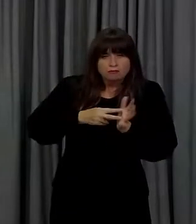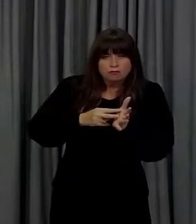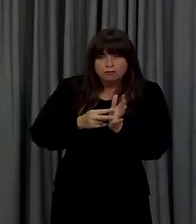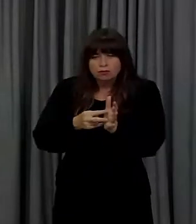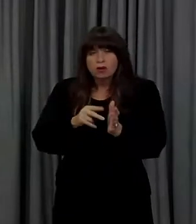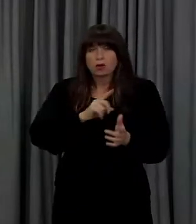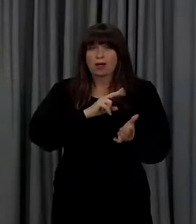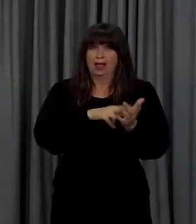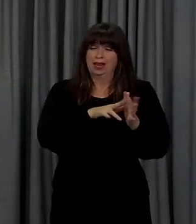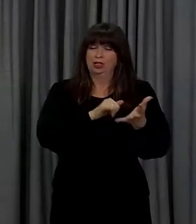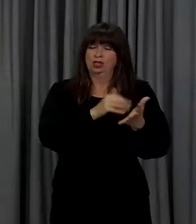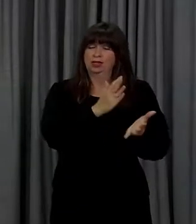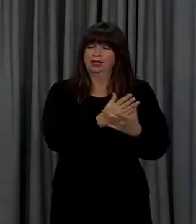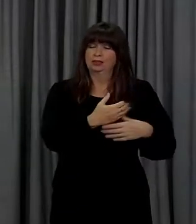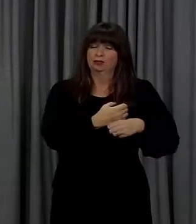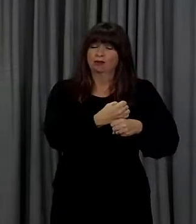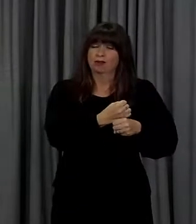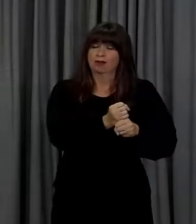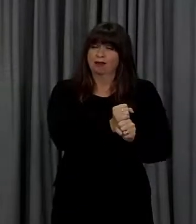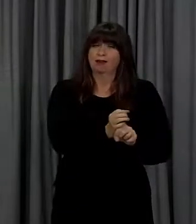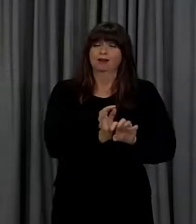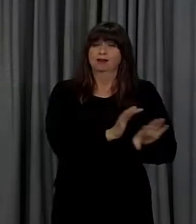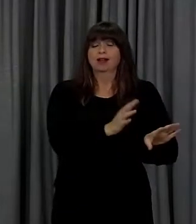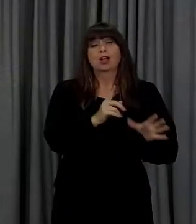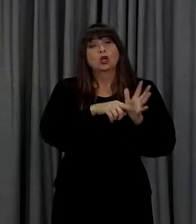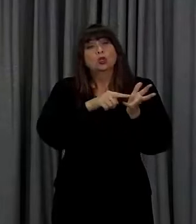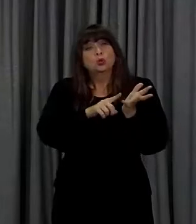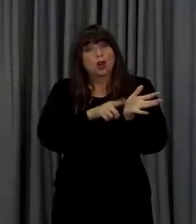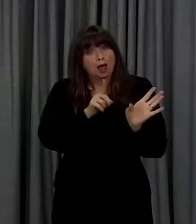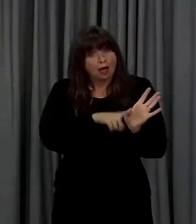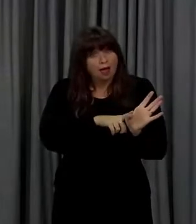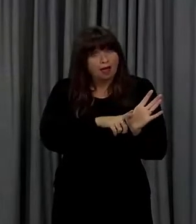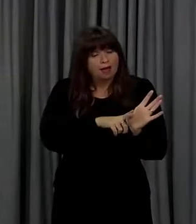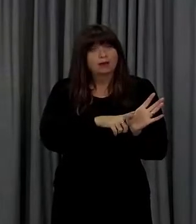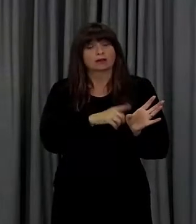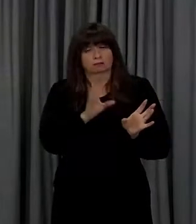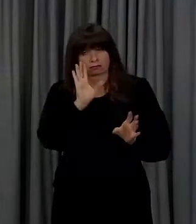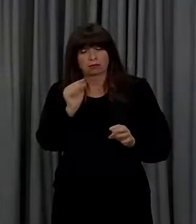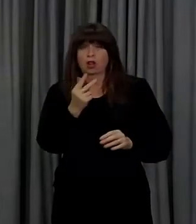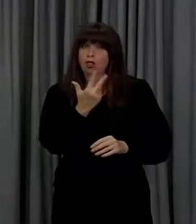actually undertaking at the moment. So if you look at the figures for July, for example, we saw